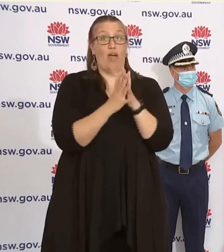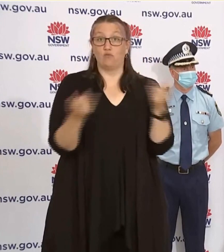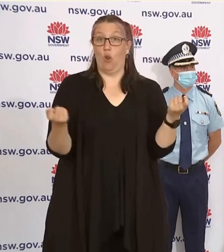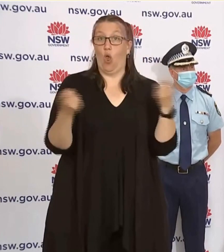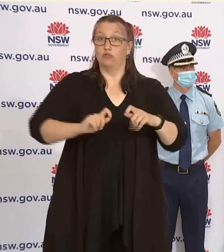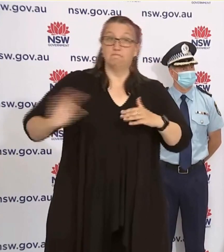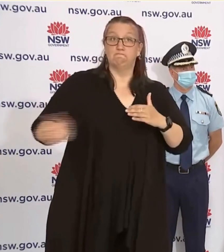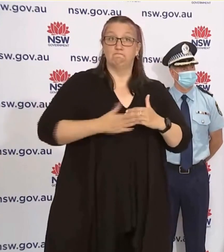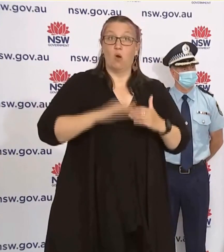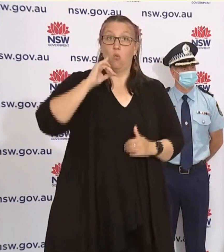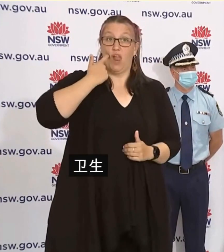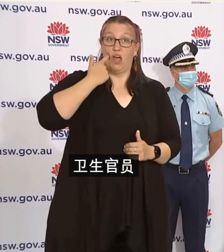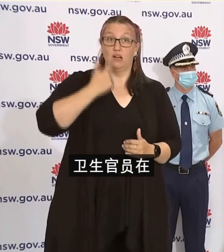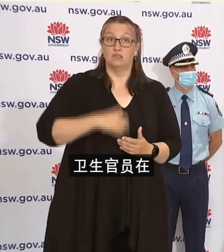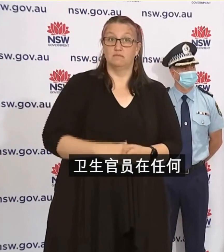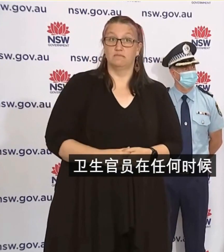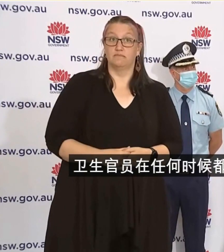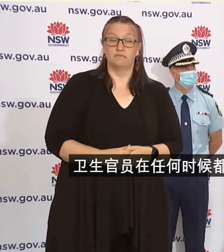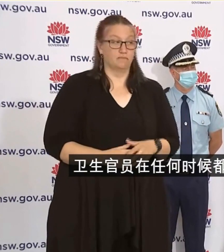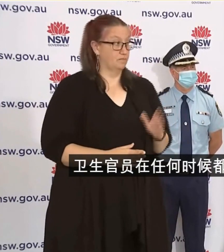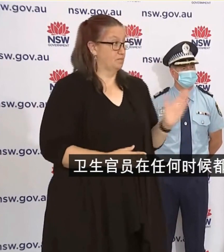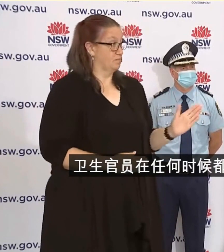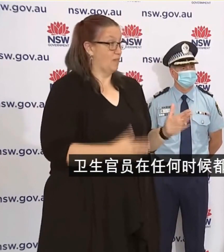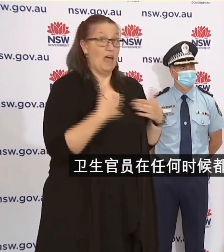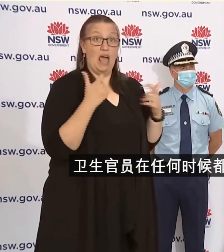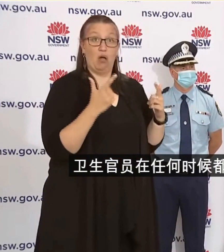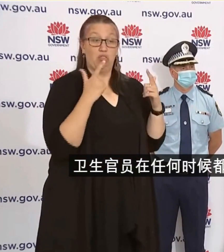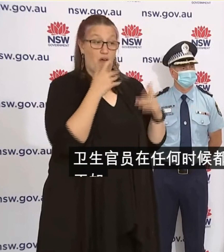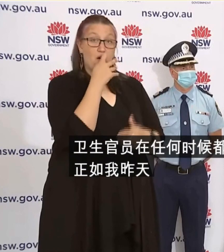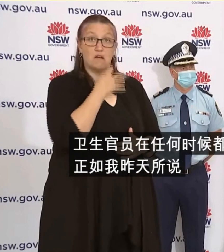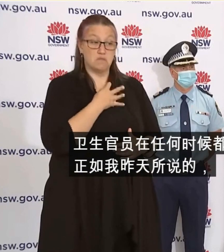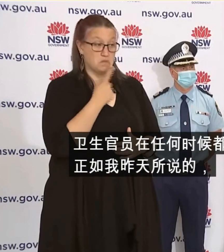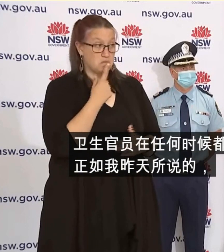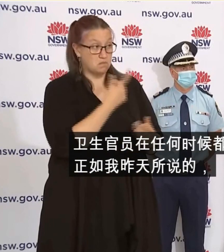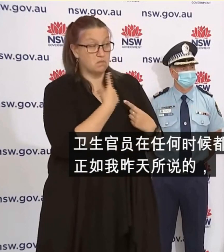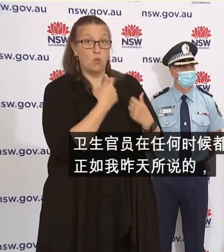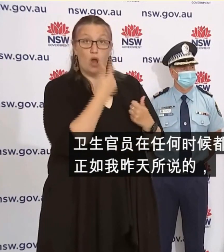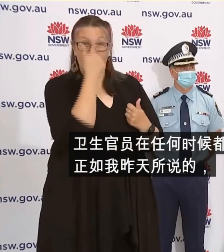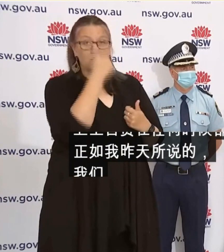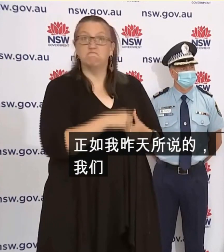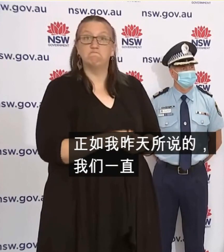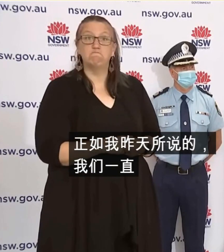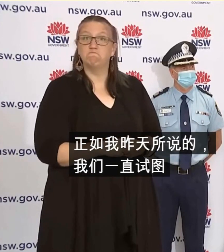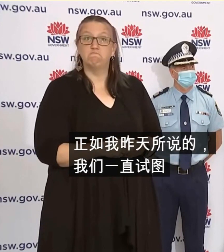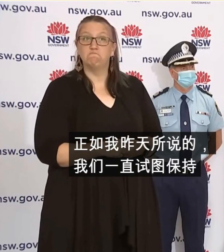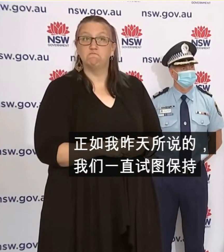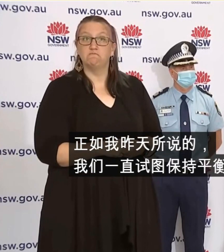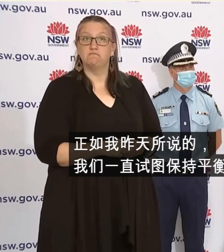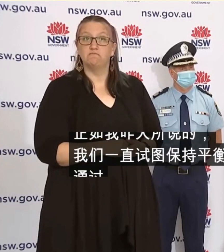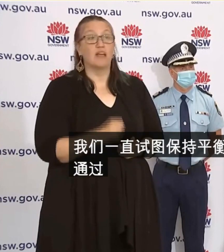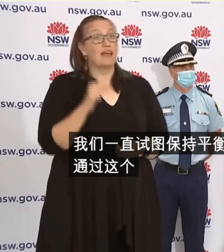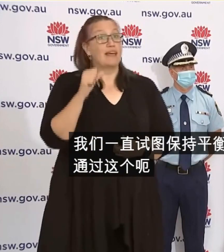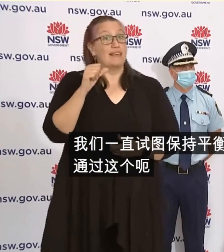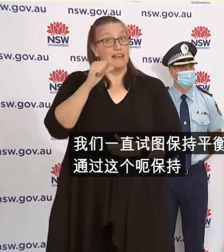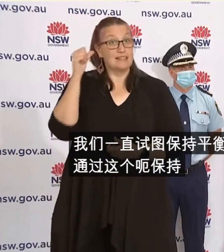not been proposed to me by the health officials at any point. No, as I said yesterday, we've tried to balance all the way